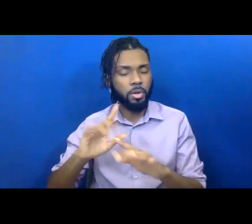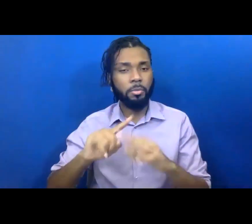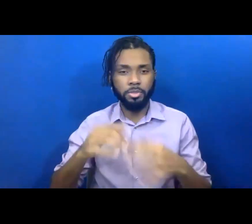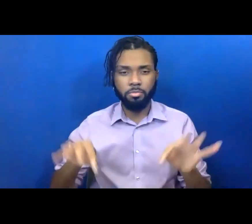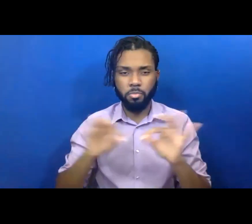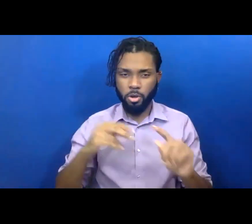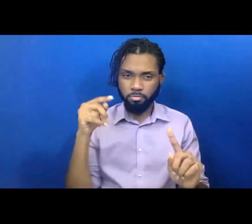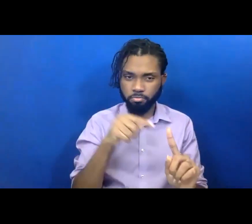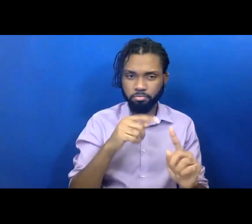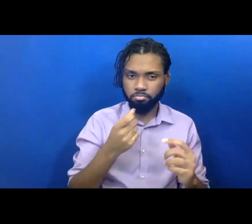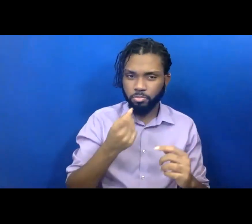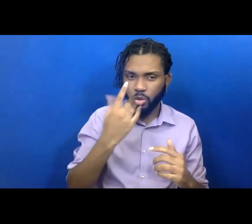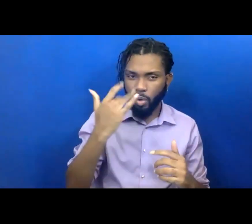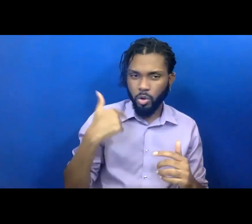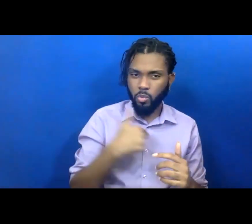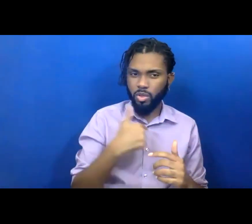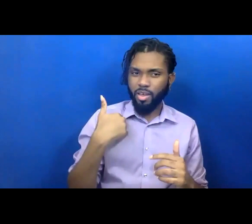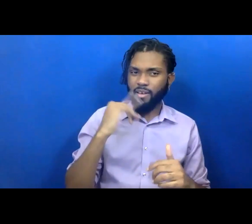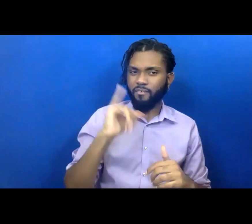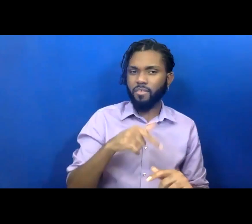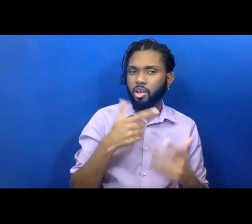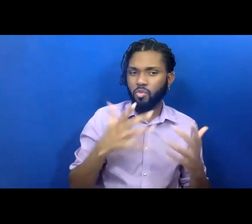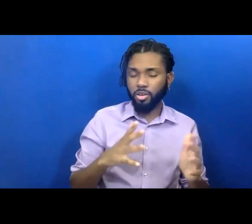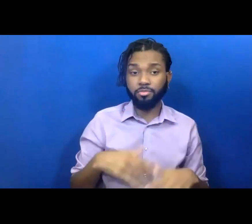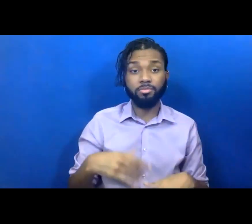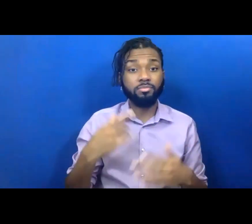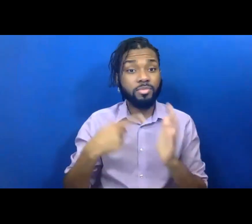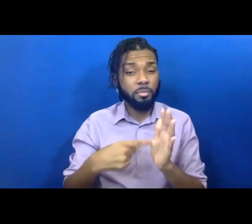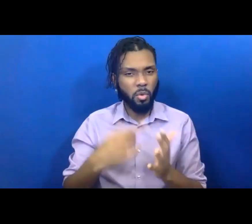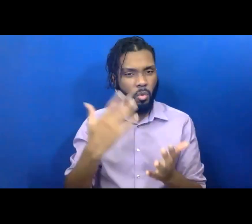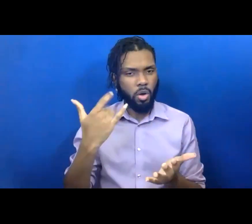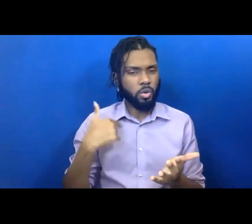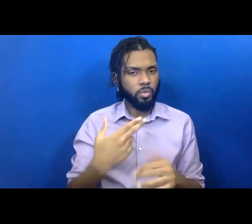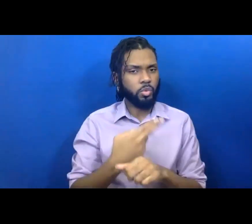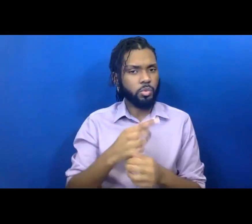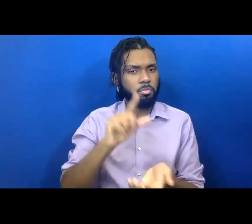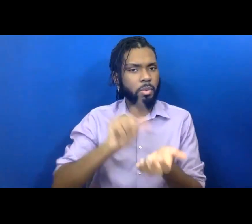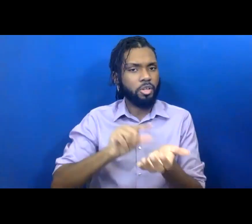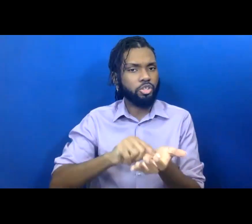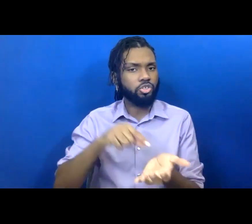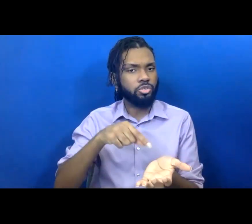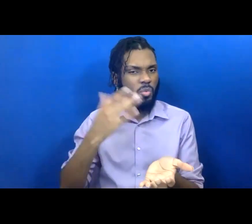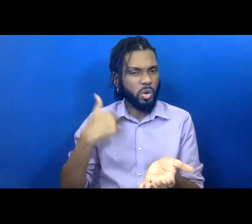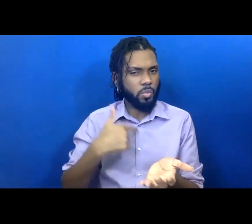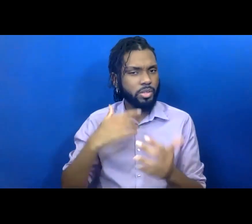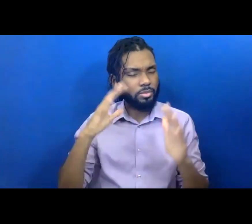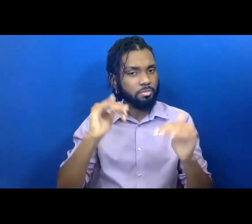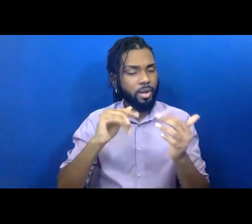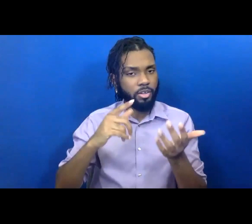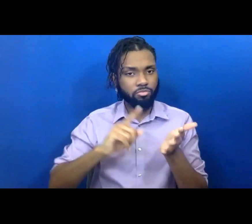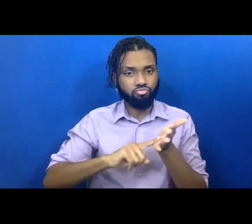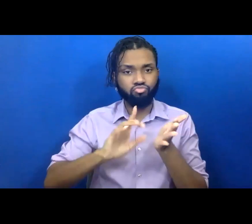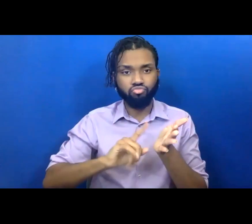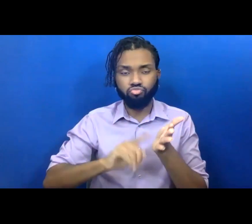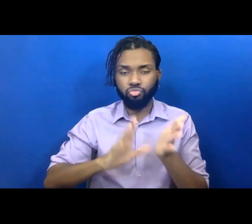first place. So why do we have publication as one of the things that we are expecting scholars to do? Because it's about